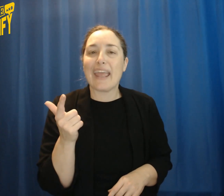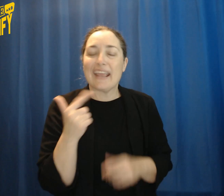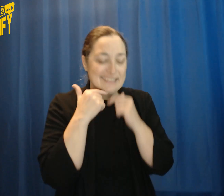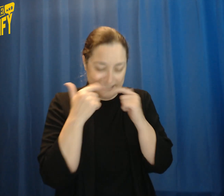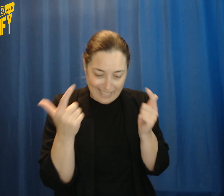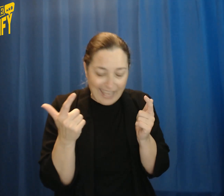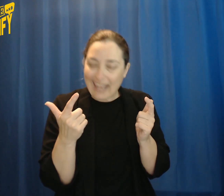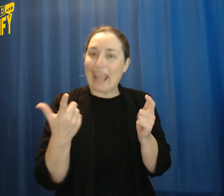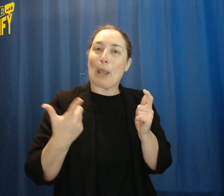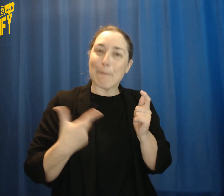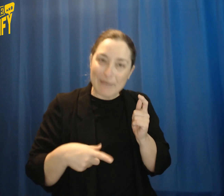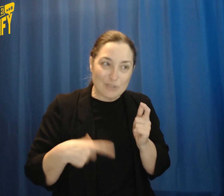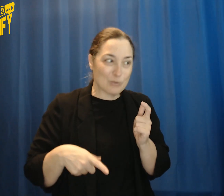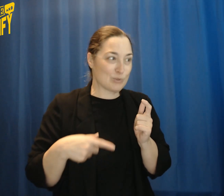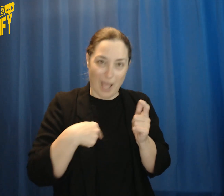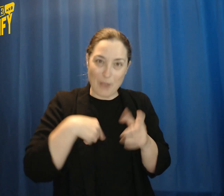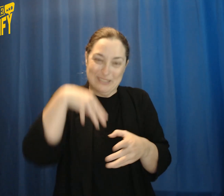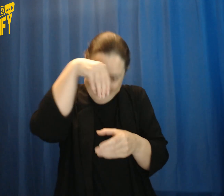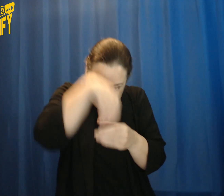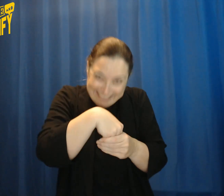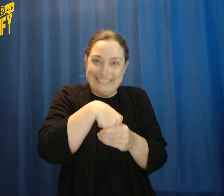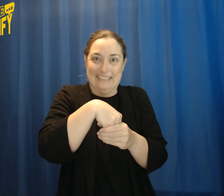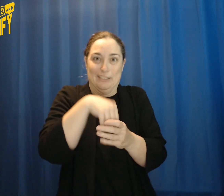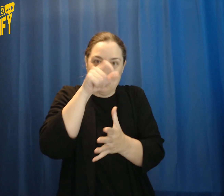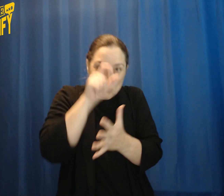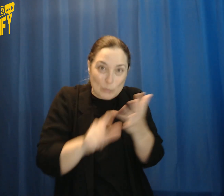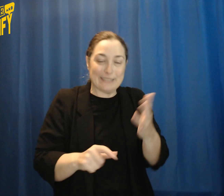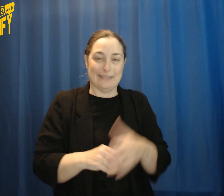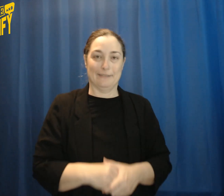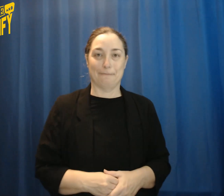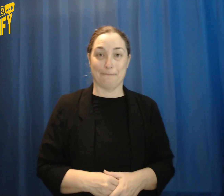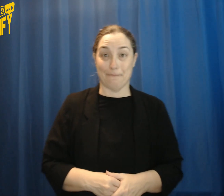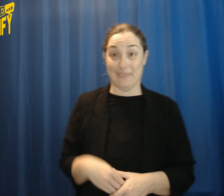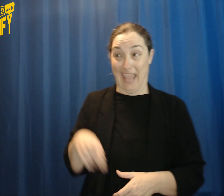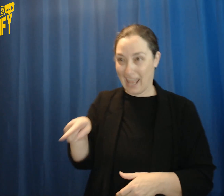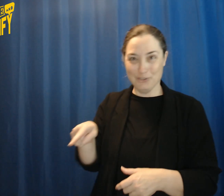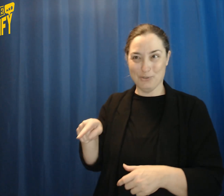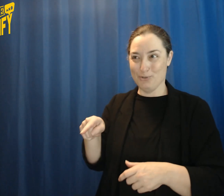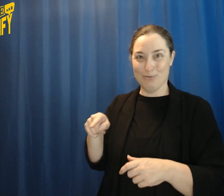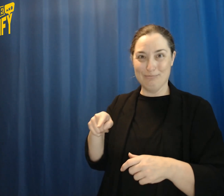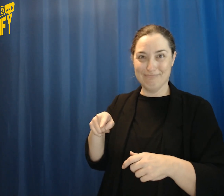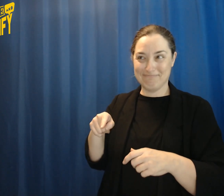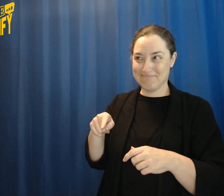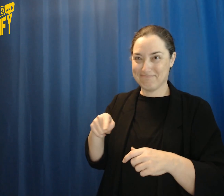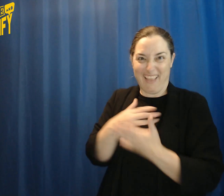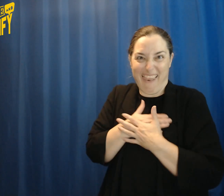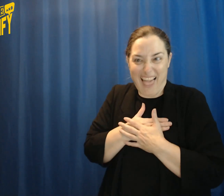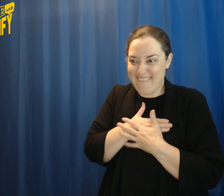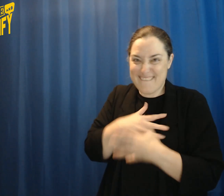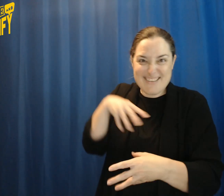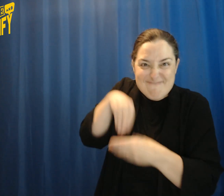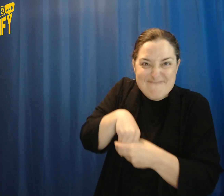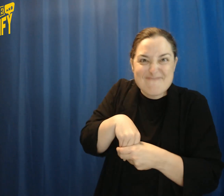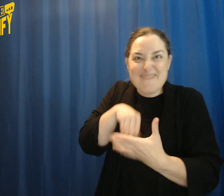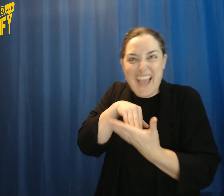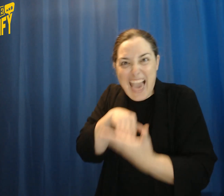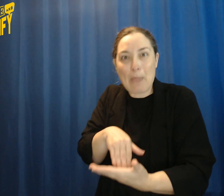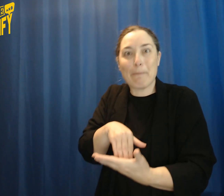doing it. And you actually loved getting in and getting your hands dirty and helping out. Like you weren't precious